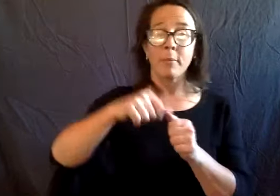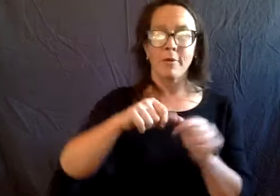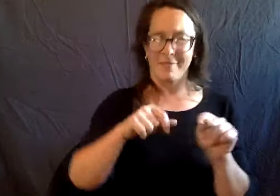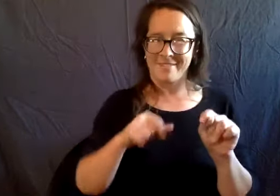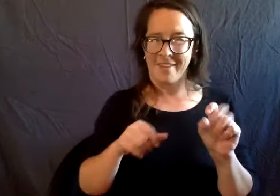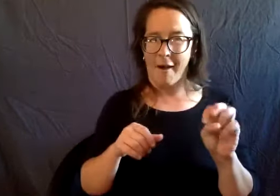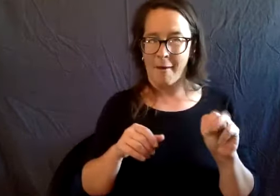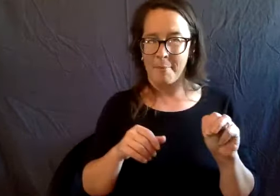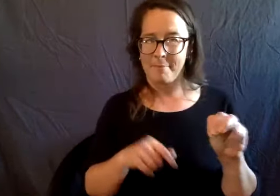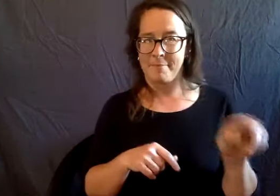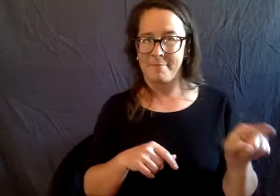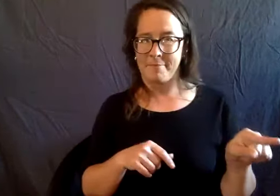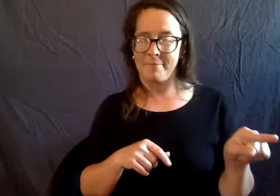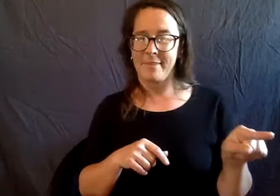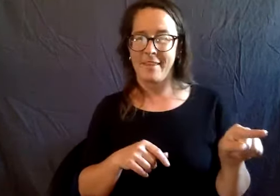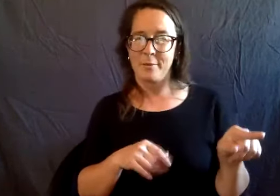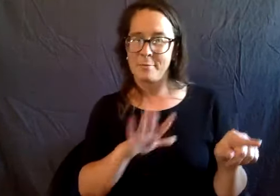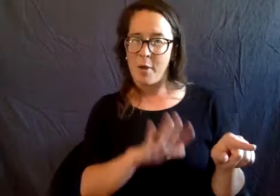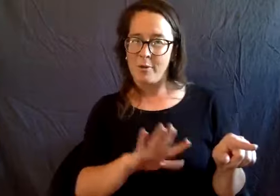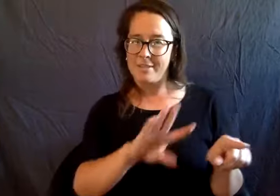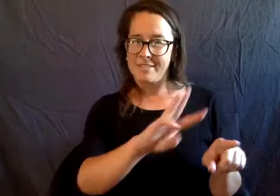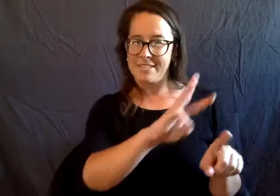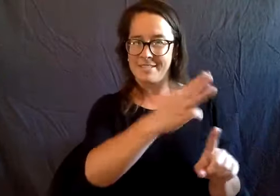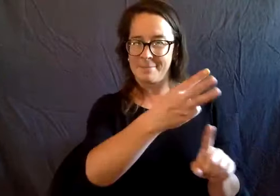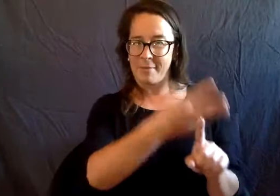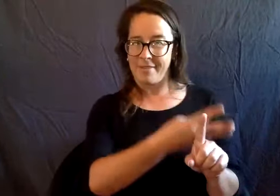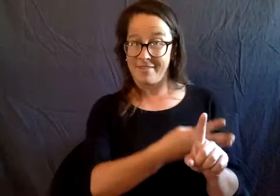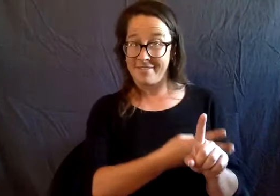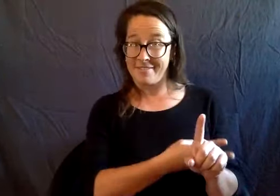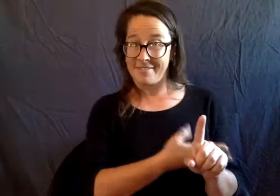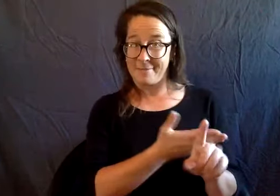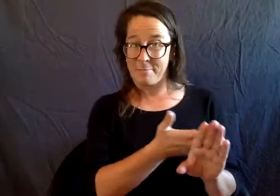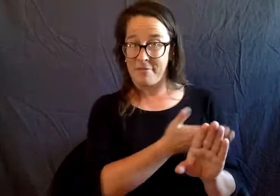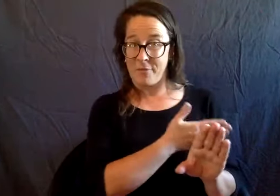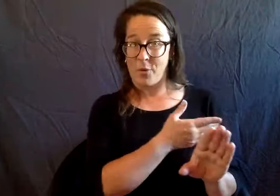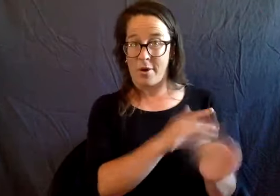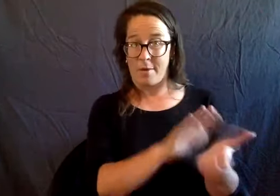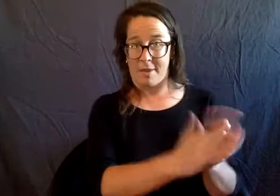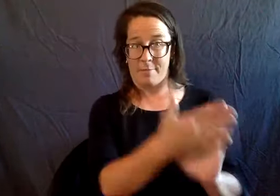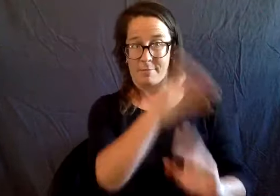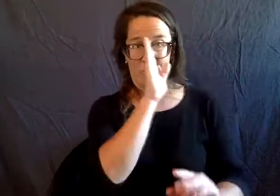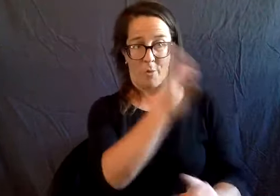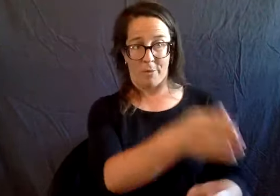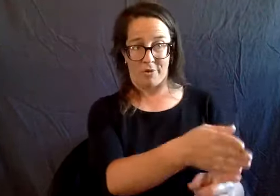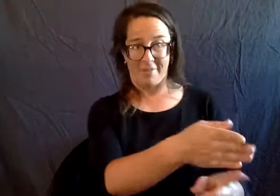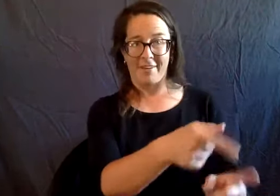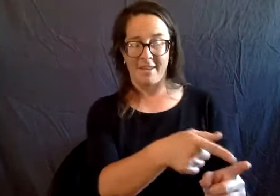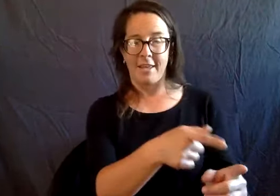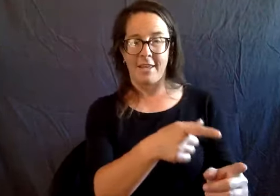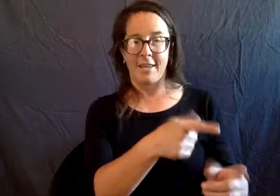I remember Tom, it was about 6 months before he got sober. He